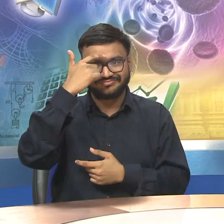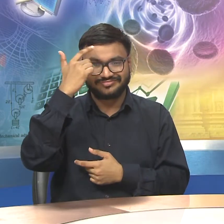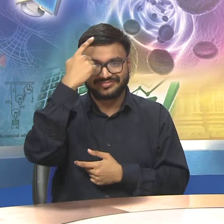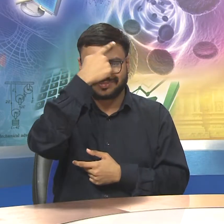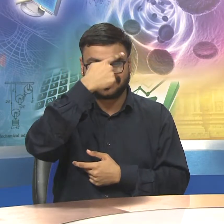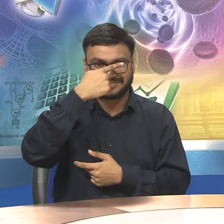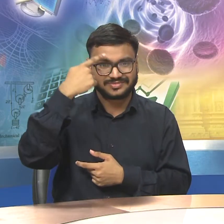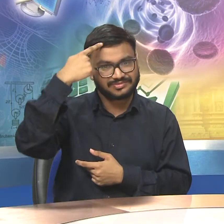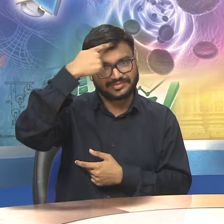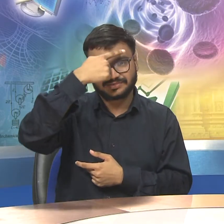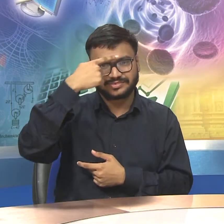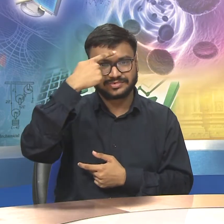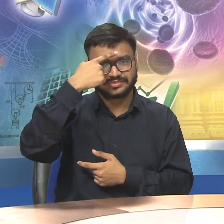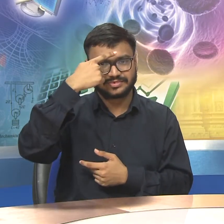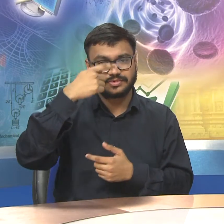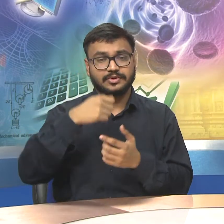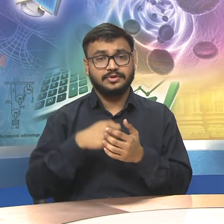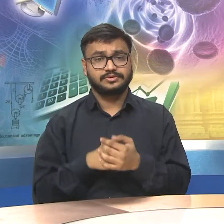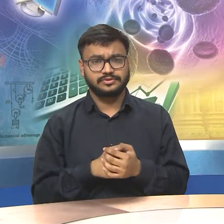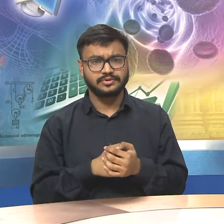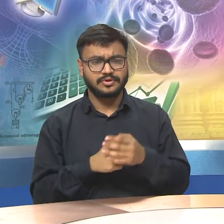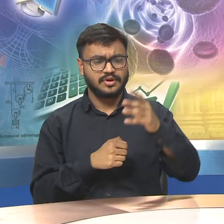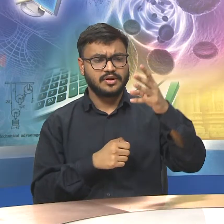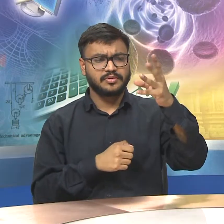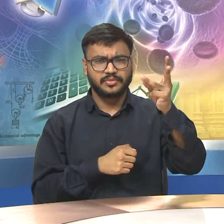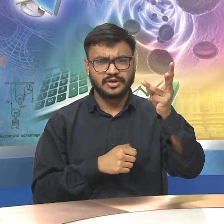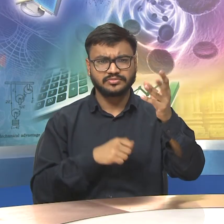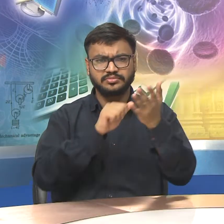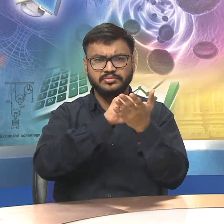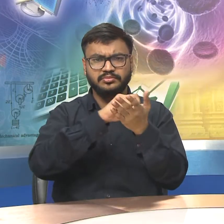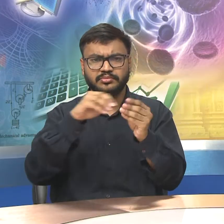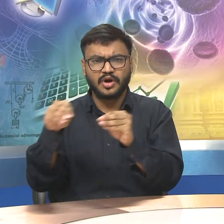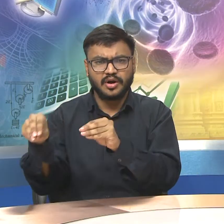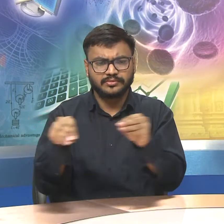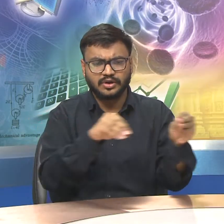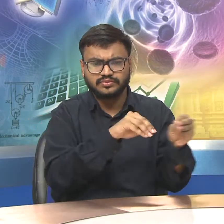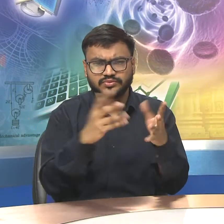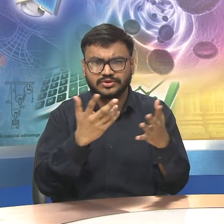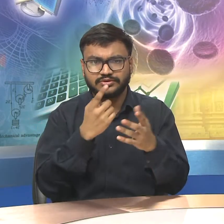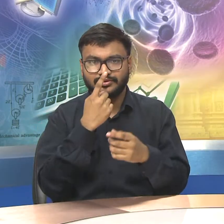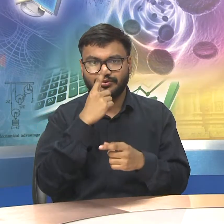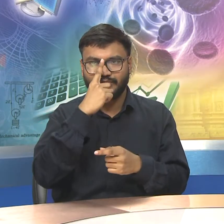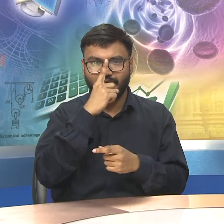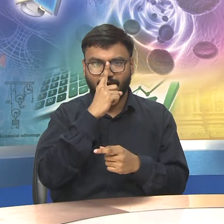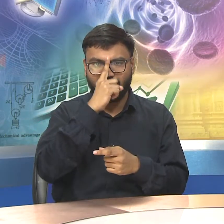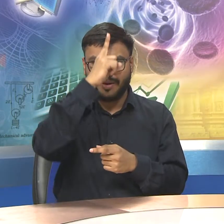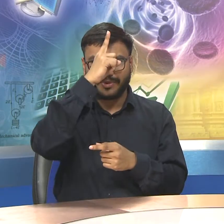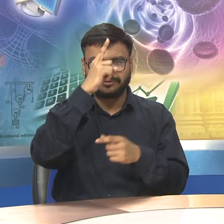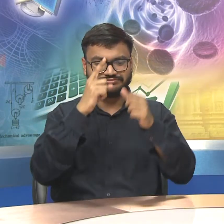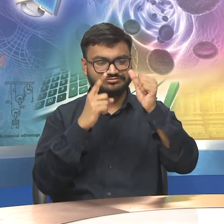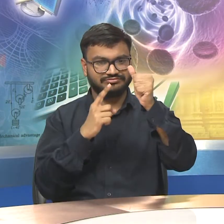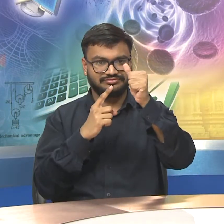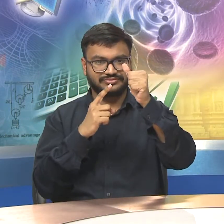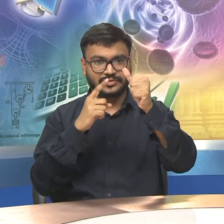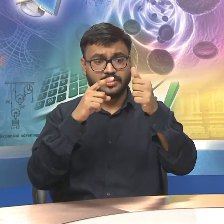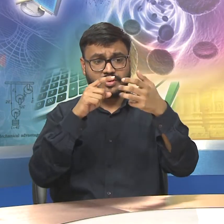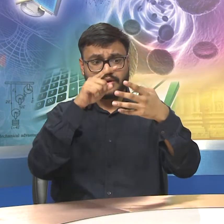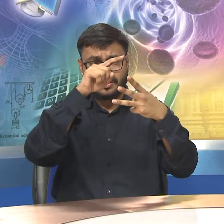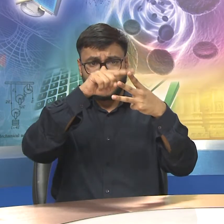handshake is thumb up and place of articulation forehead. Movement is up.